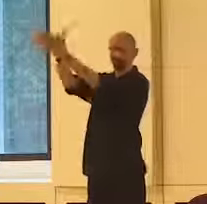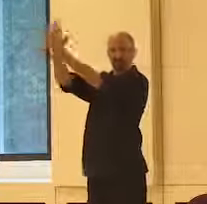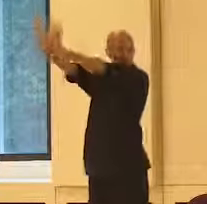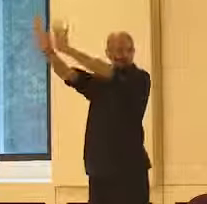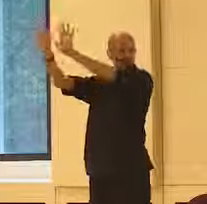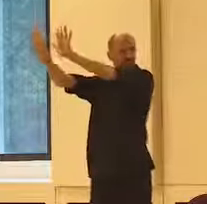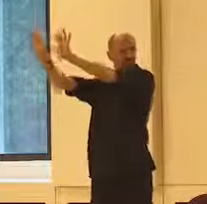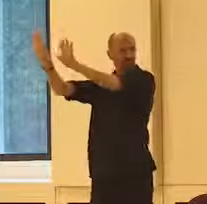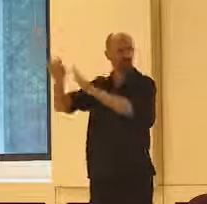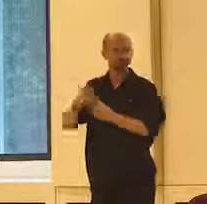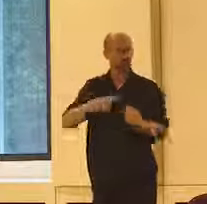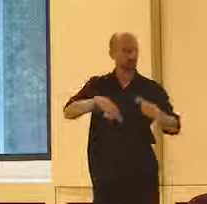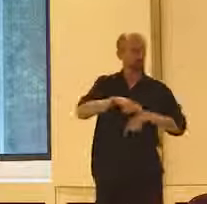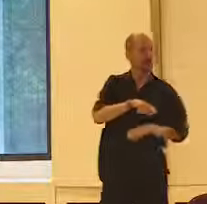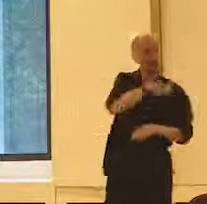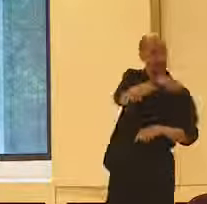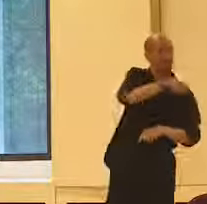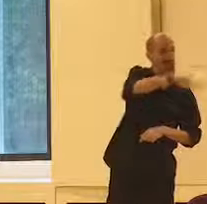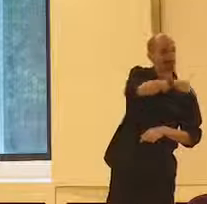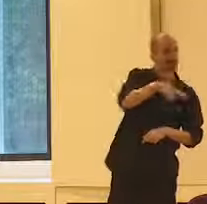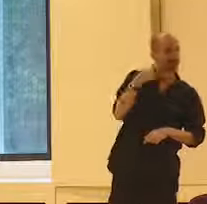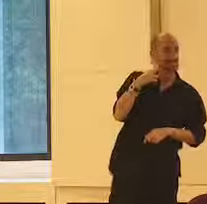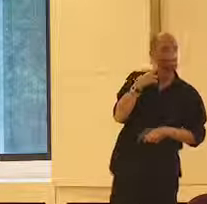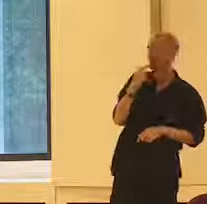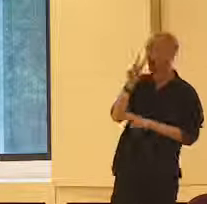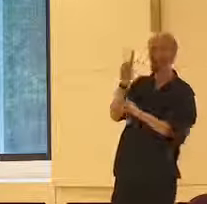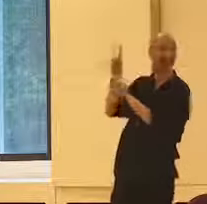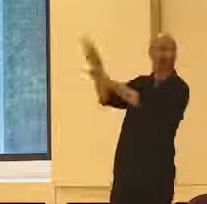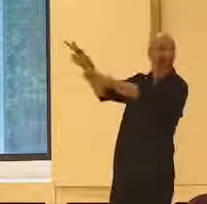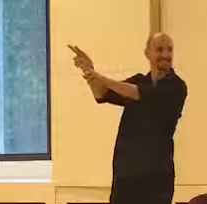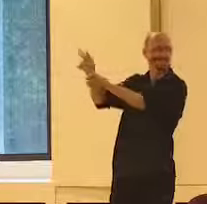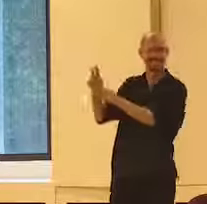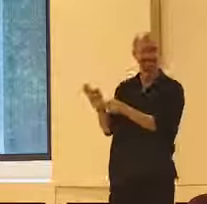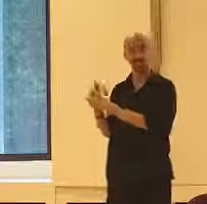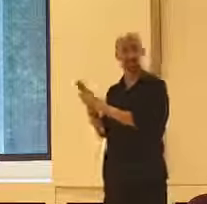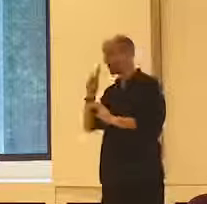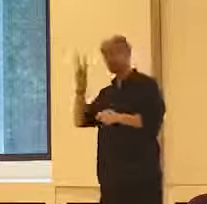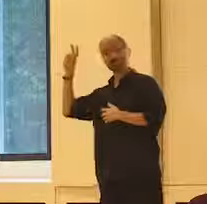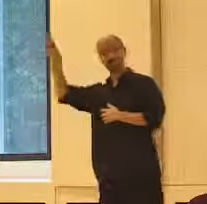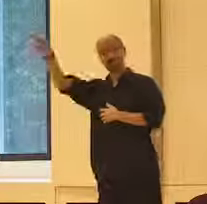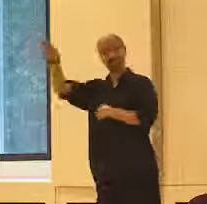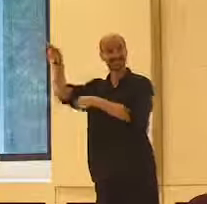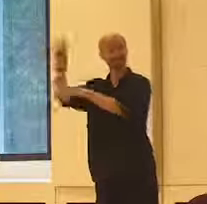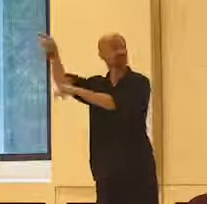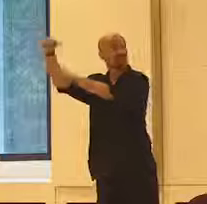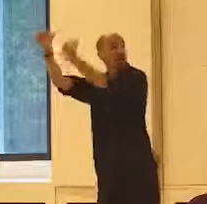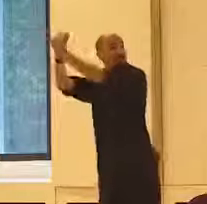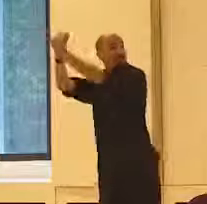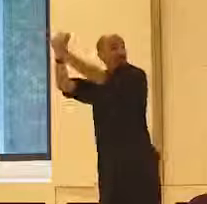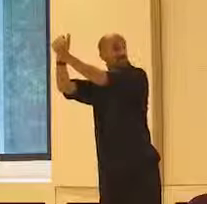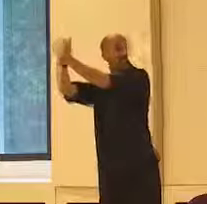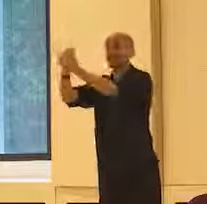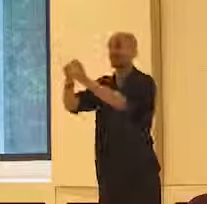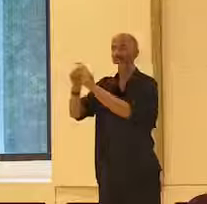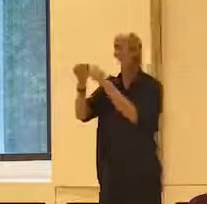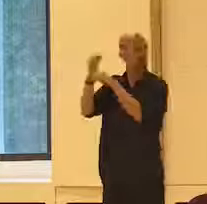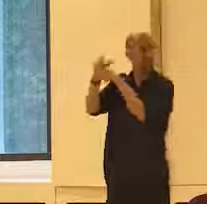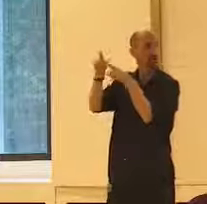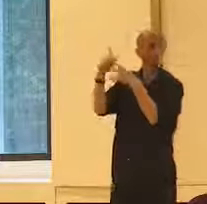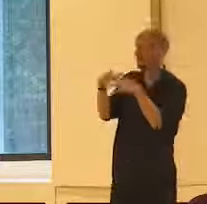with that agency. And when a deaf patient, well, the deaf patient can't see what kind of agreement they